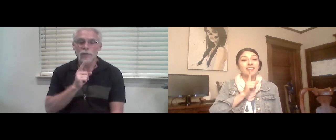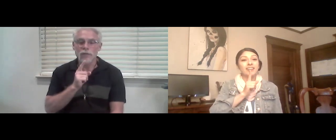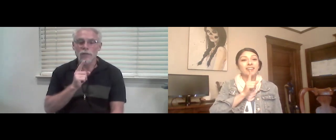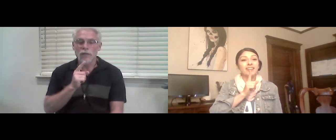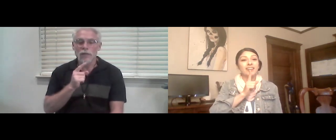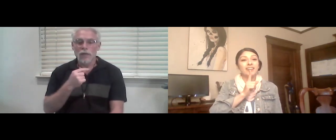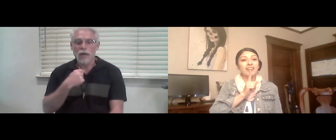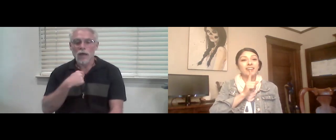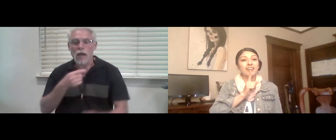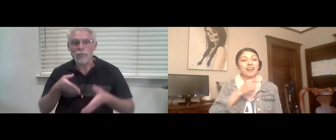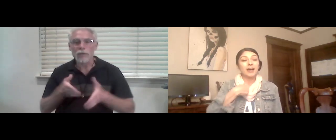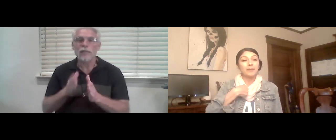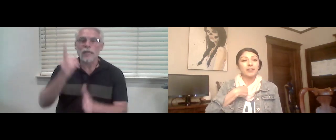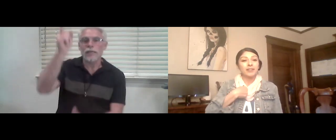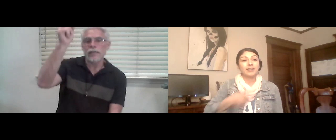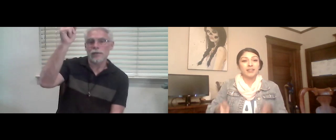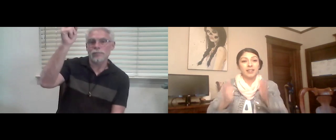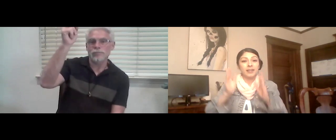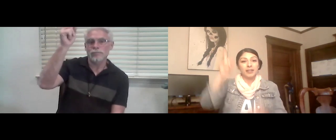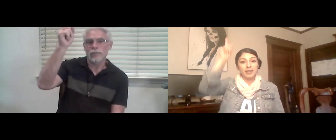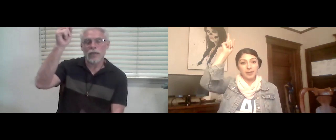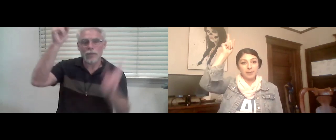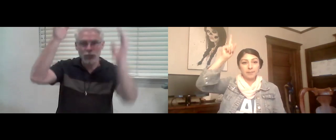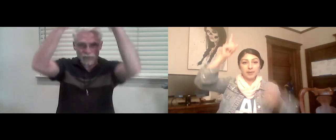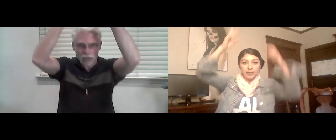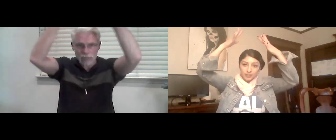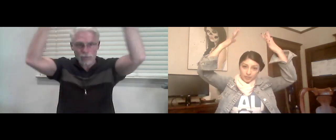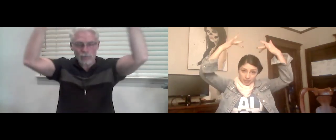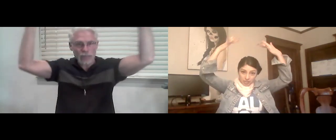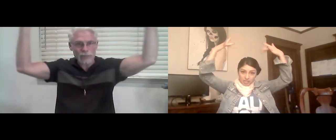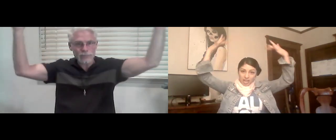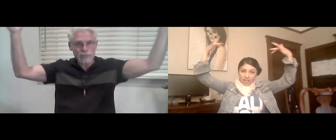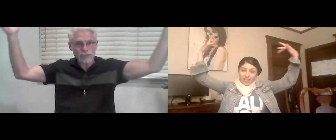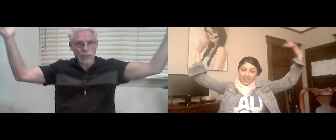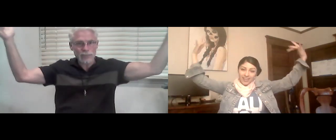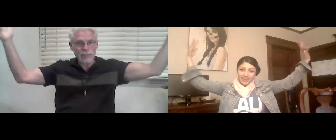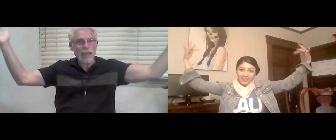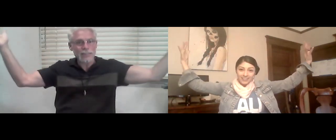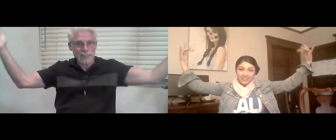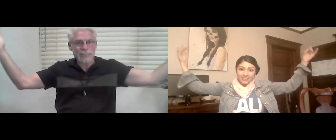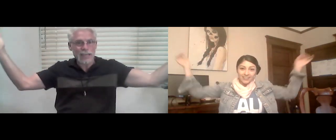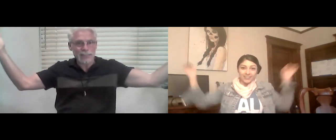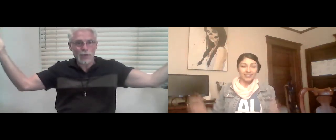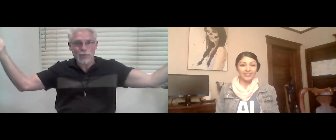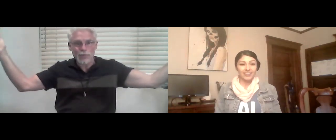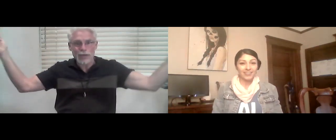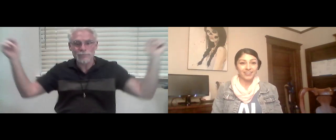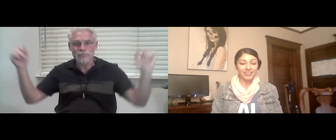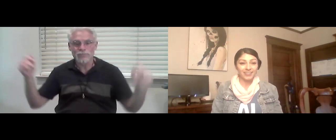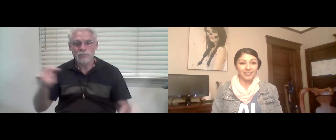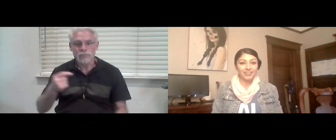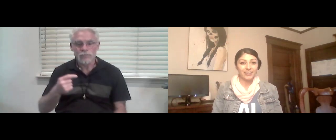I'm going to let him, and then the shine above the head, shine. Yes, exactly. Right, right,